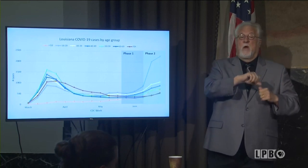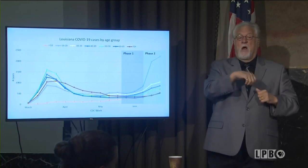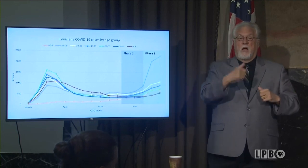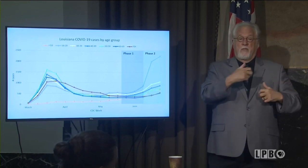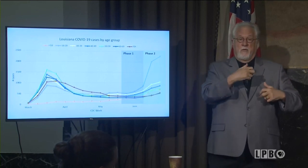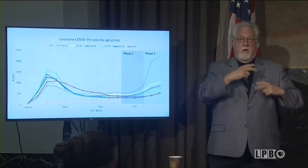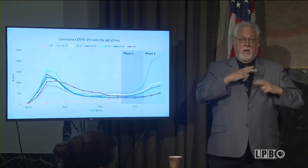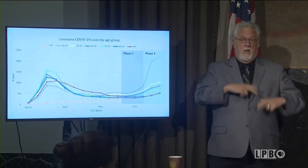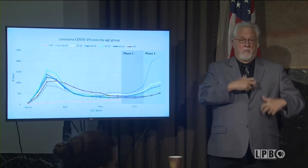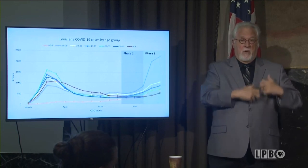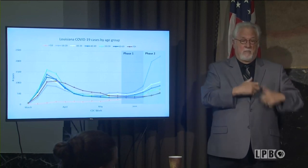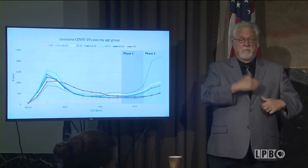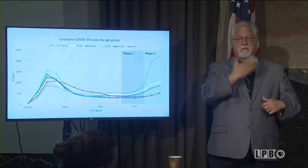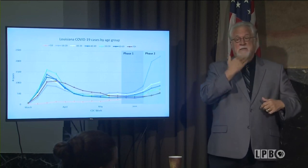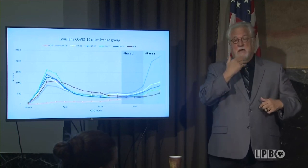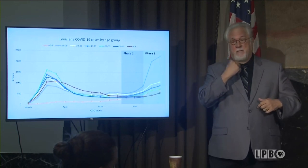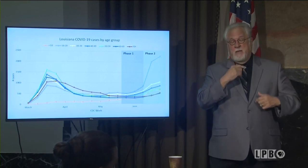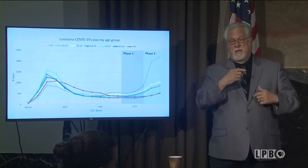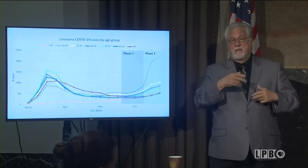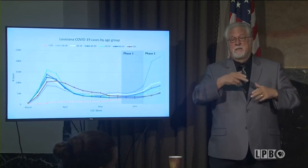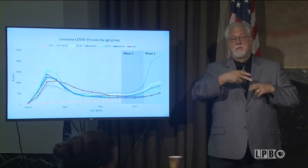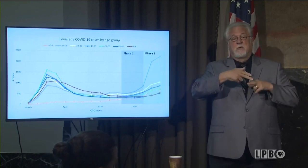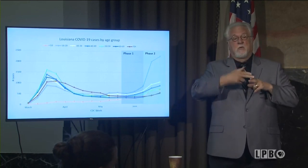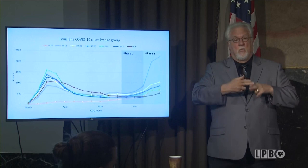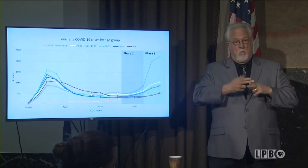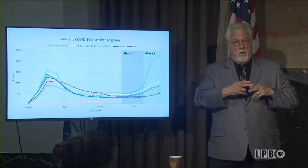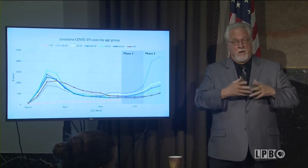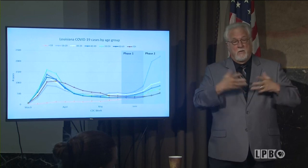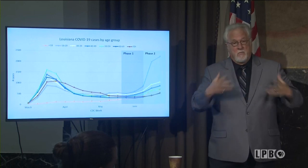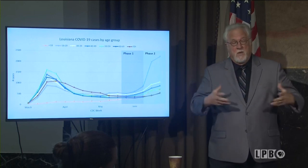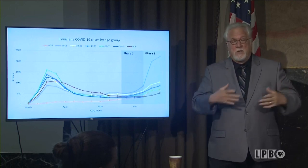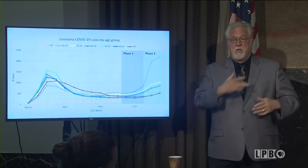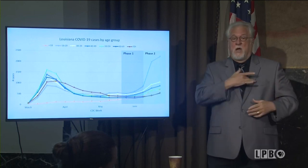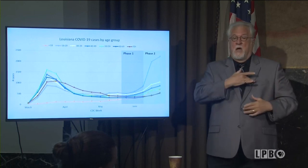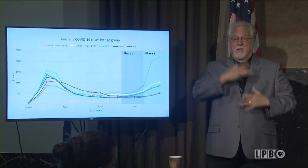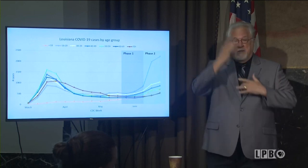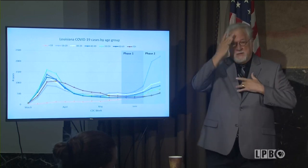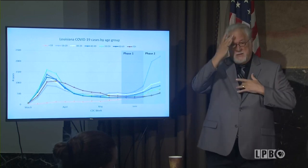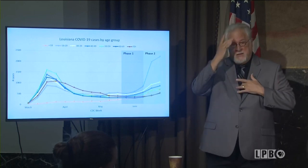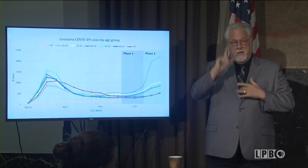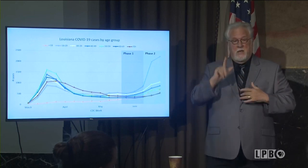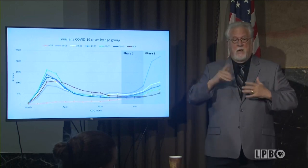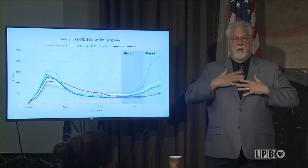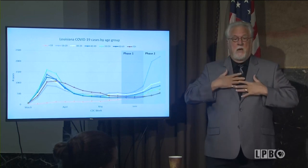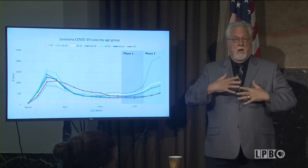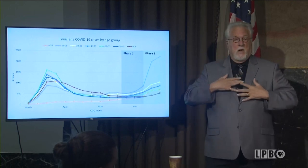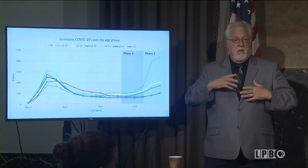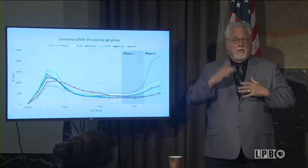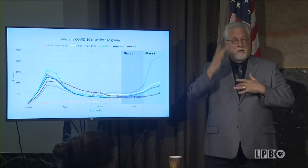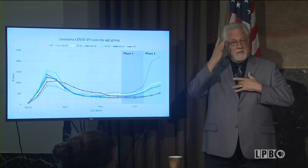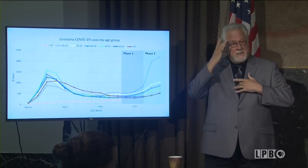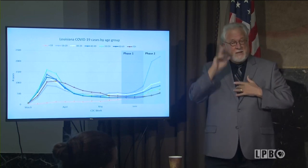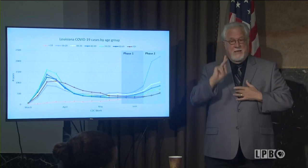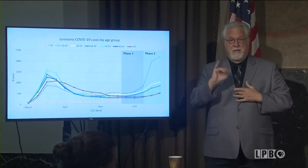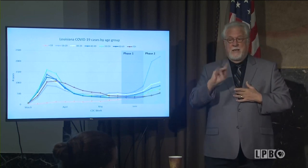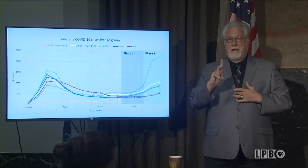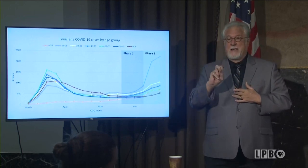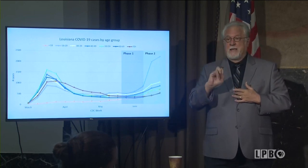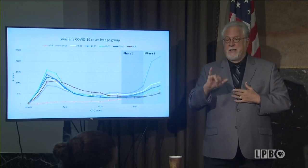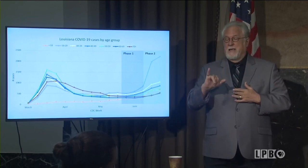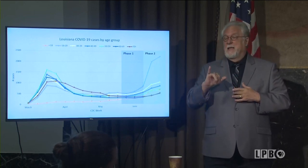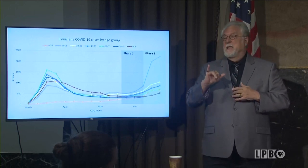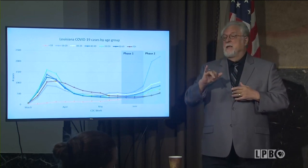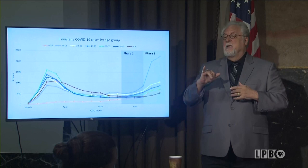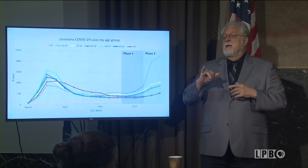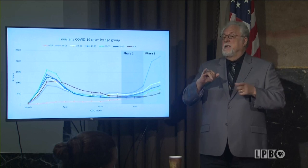that's diabetes, obesity, heart disease, lung disease, kidney disease, whatever, they're all at higher risk for